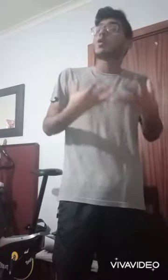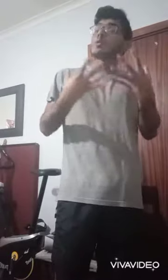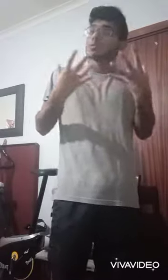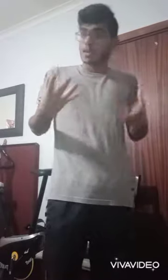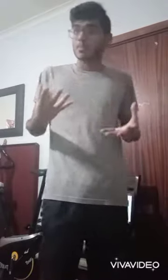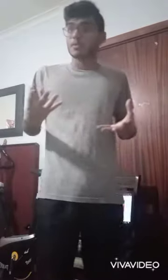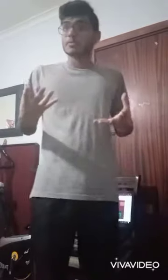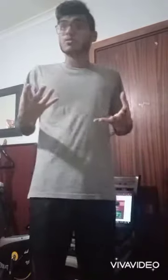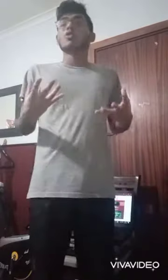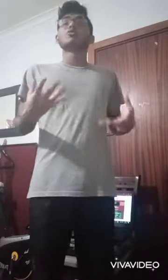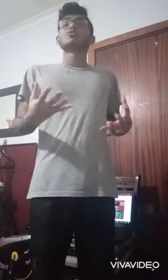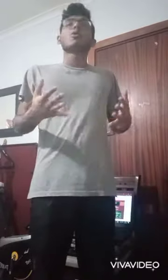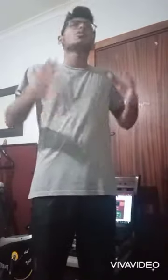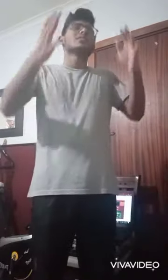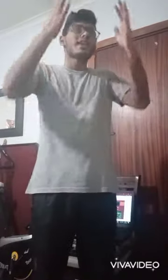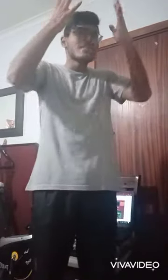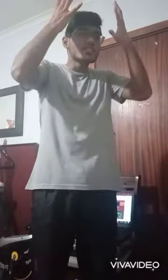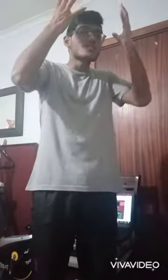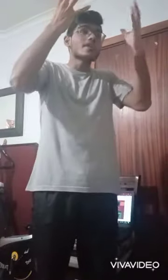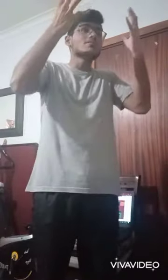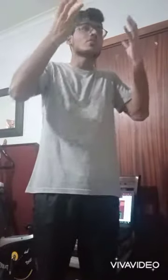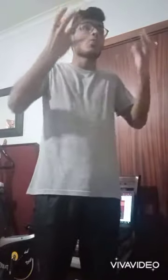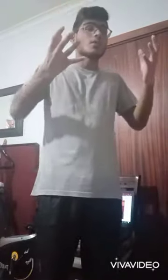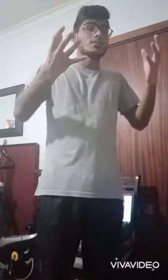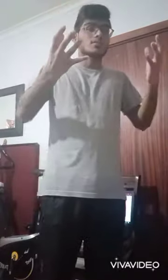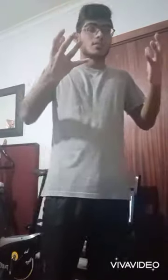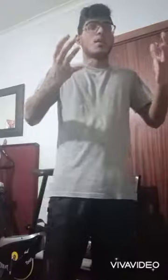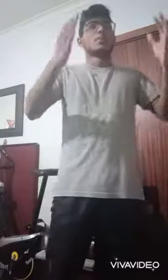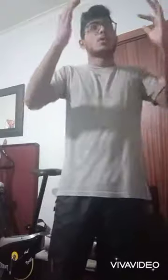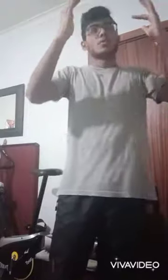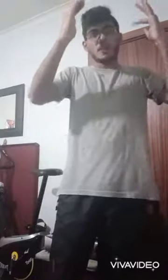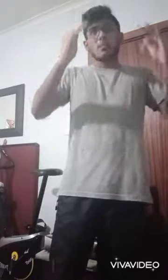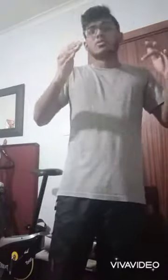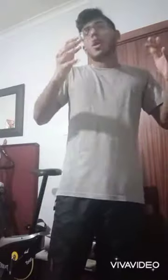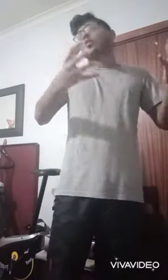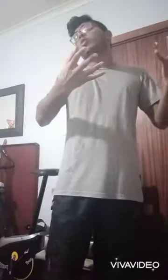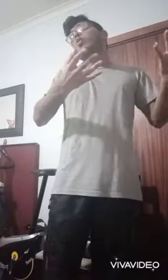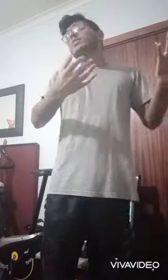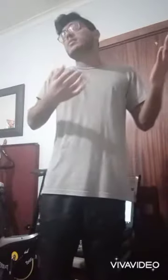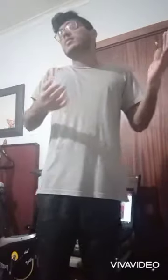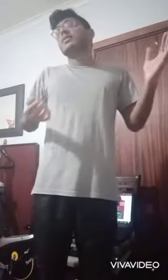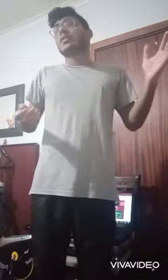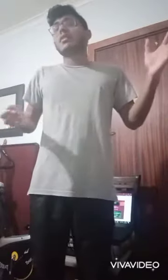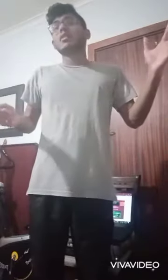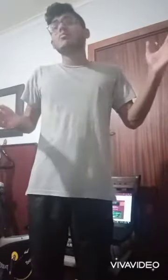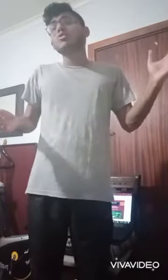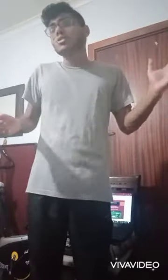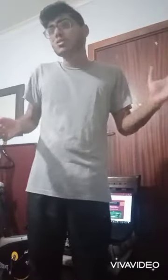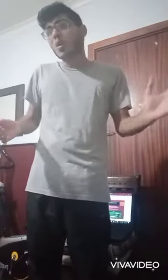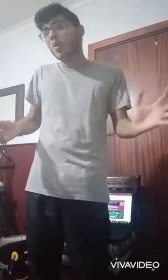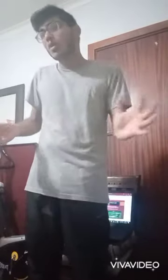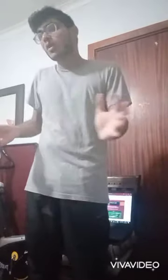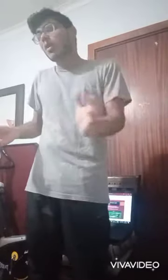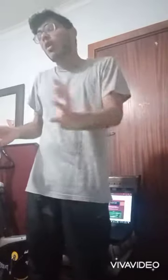also chemicals, so with the heavy rains and waters that come down, we see that it pushes all of